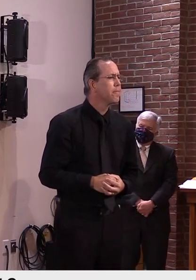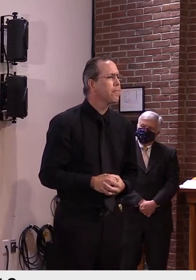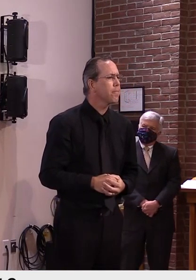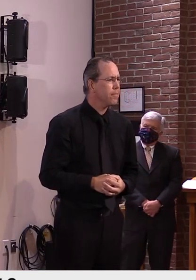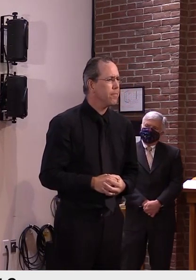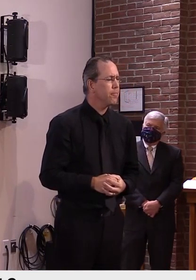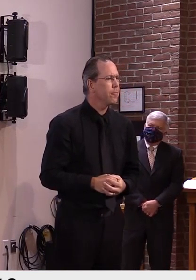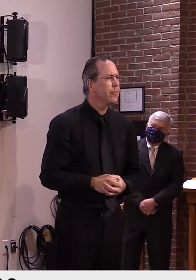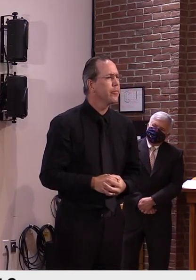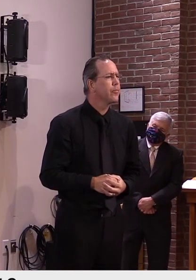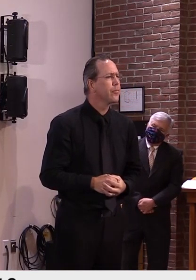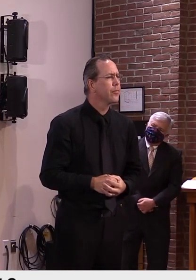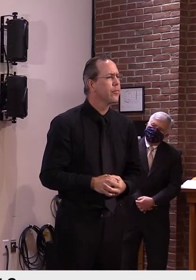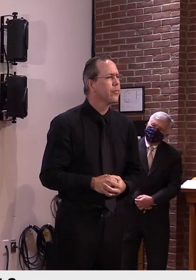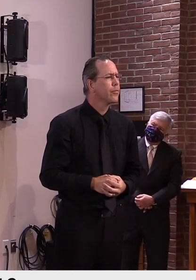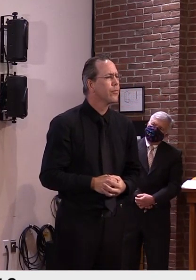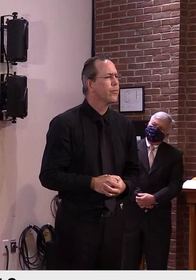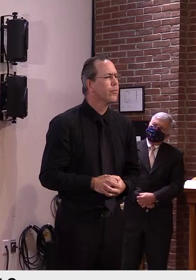to broaden the